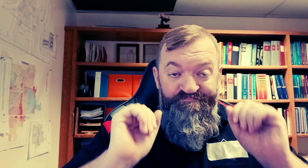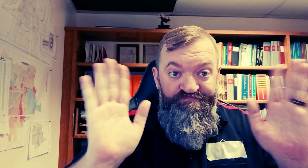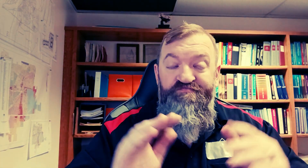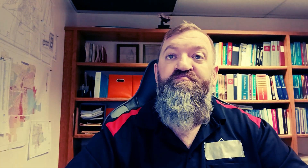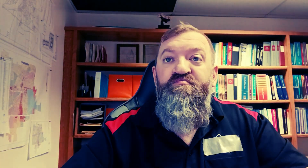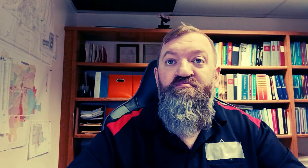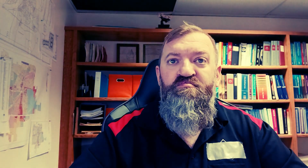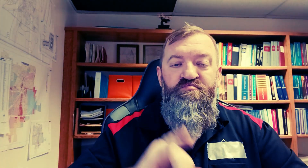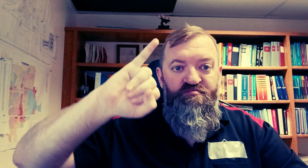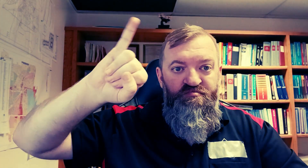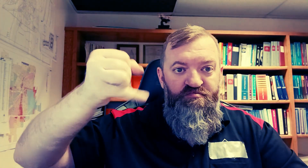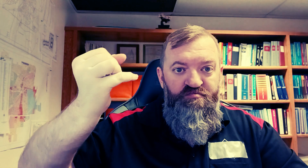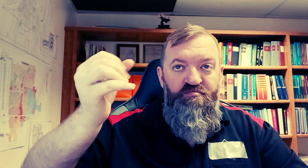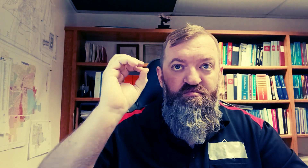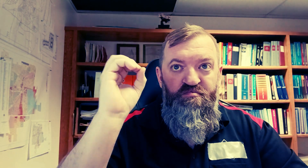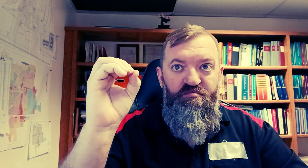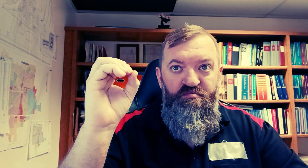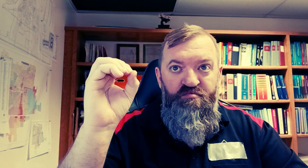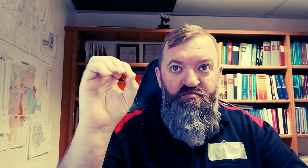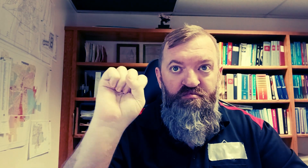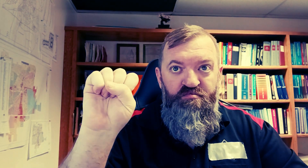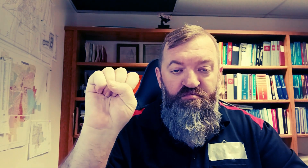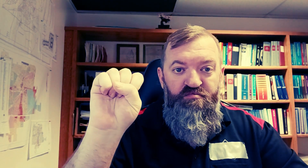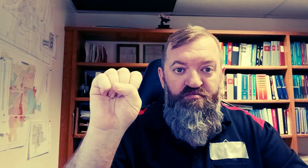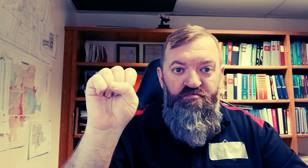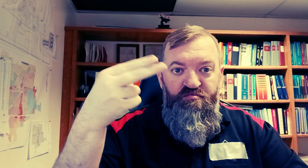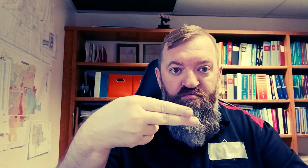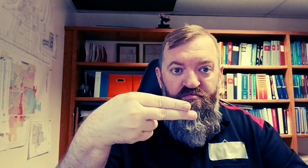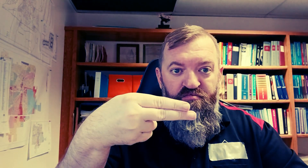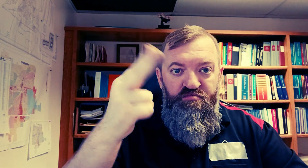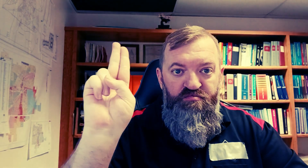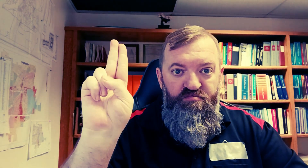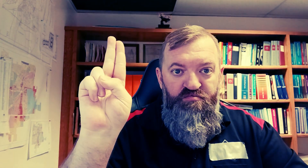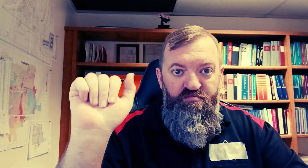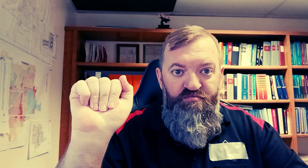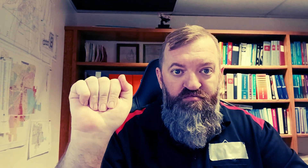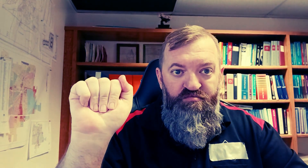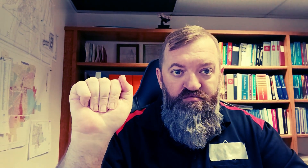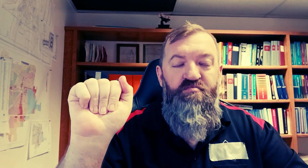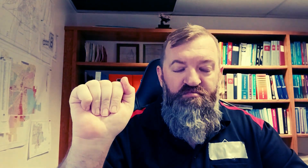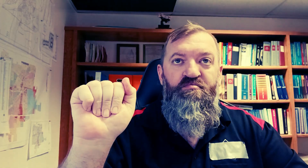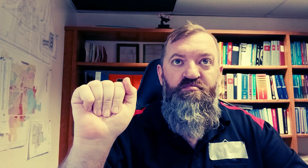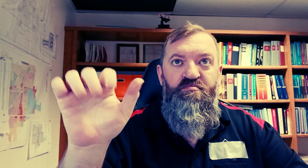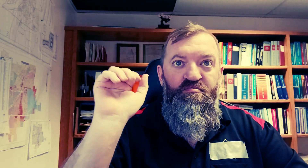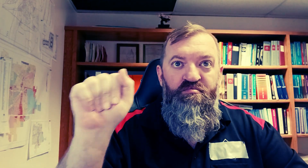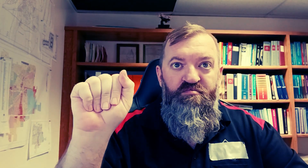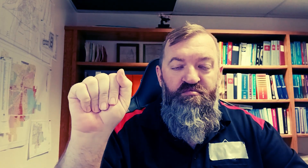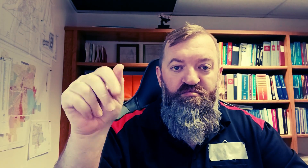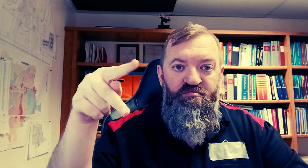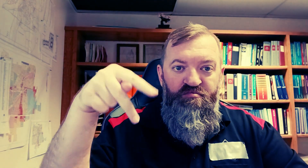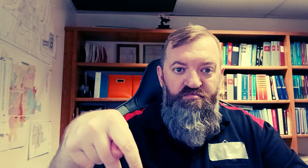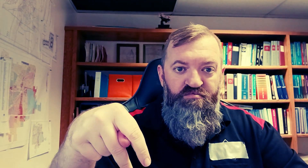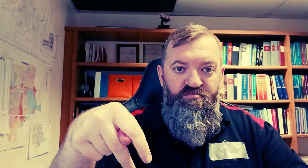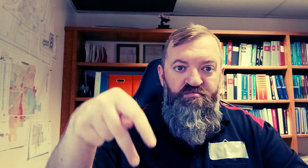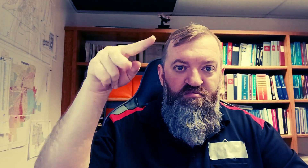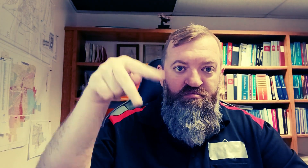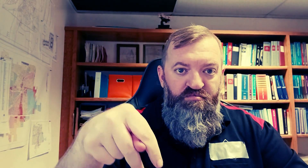the gestures as I did in session 1. Difference being, session 1, some of the signs were